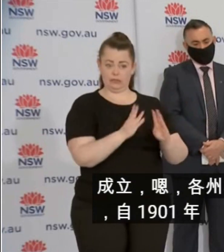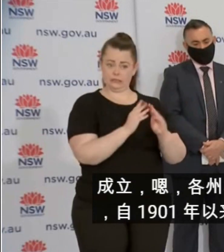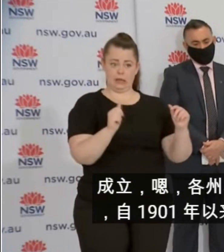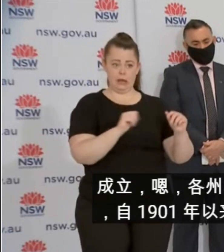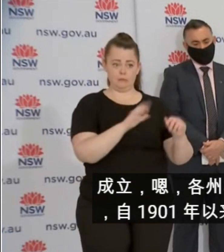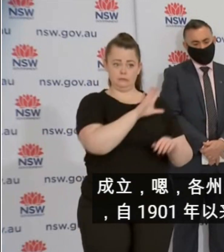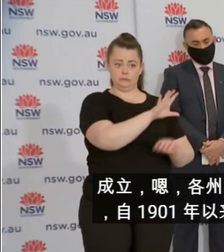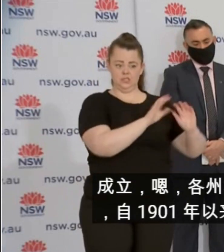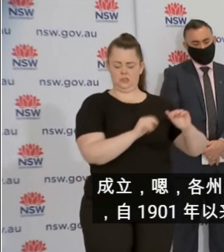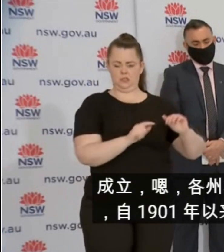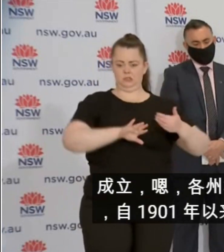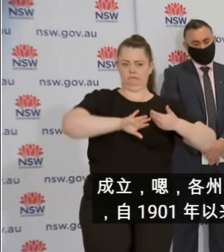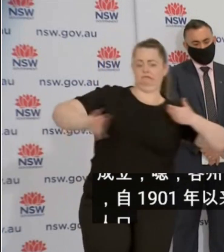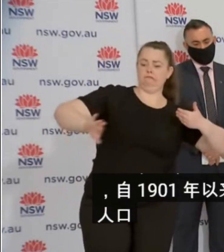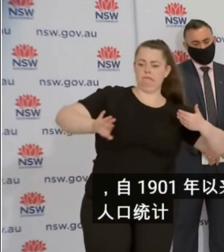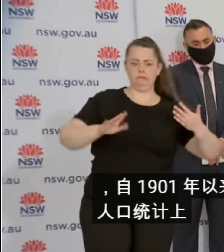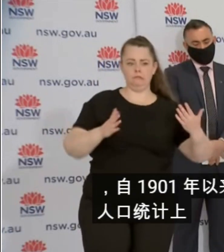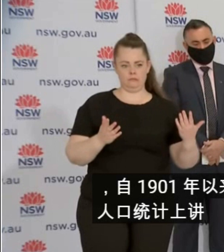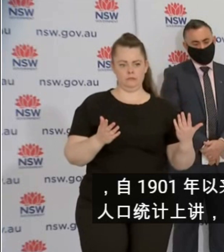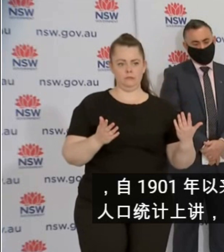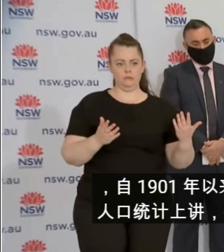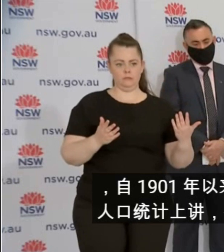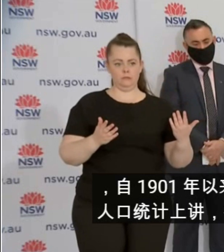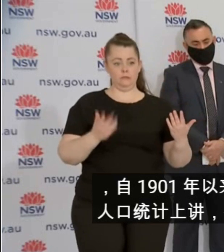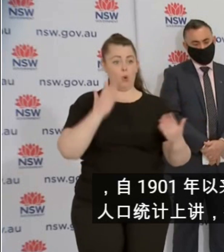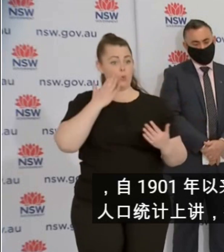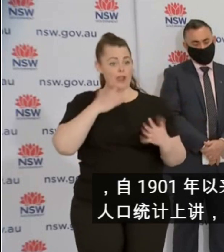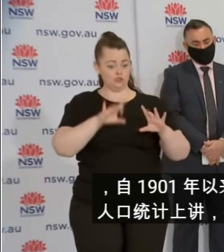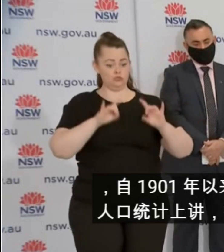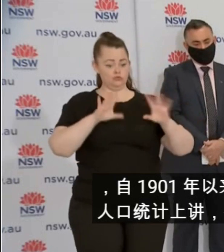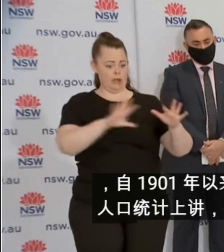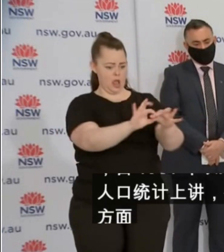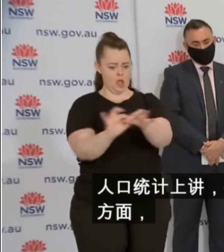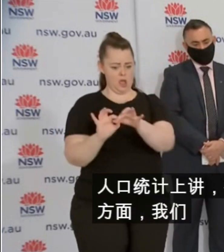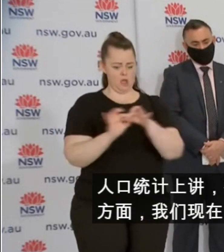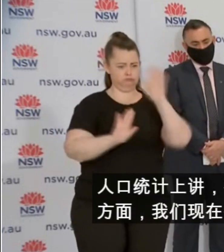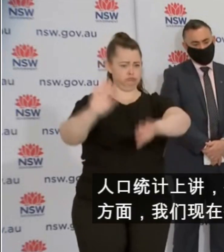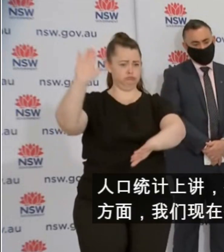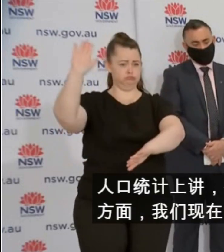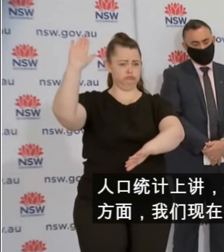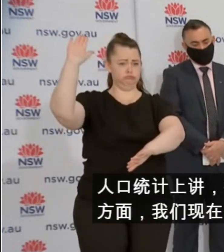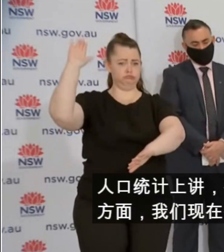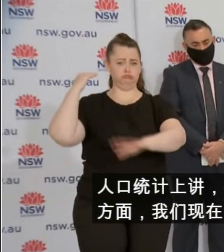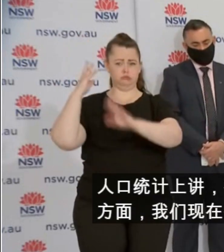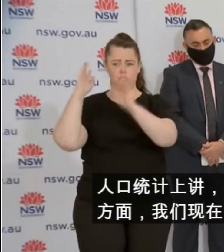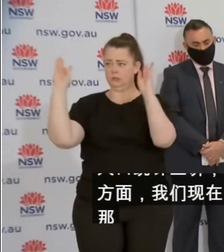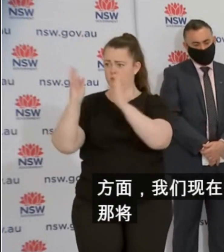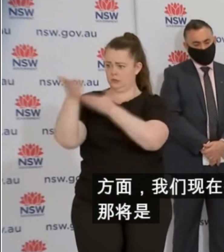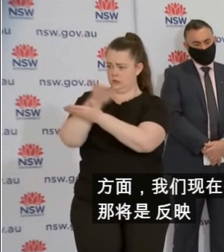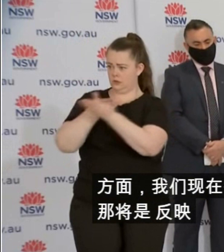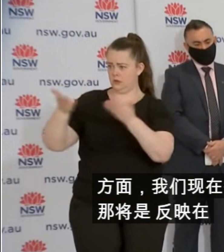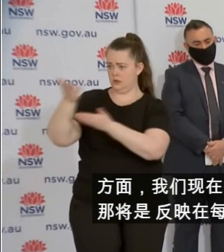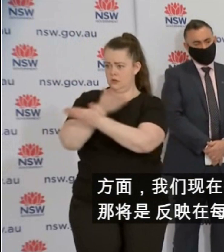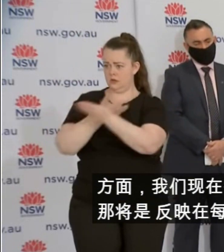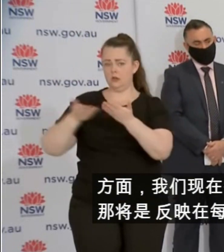since 1901, it's fair to say, demographically, population-wise, economy-wise, we're all very different now. And that will